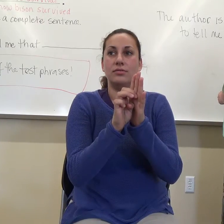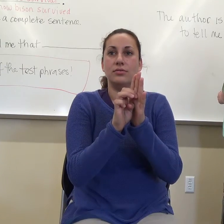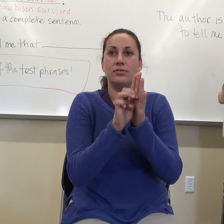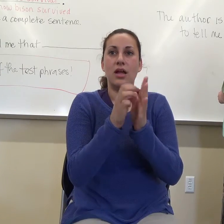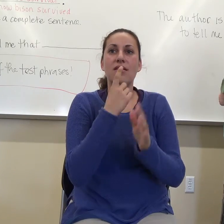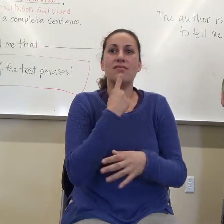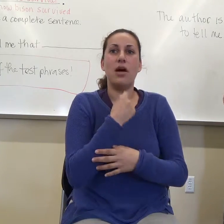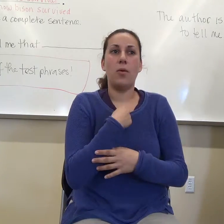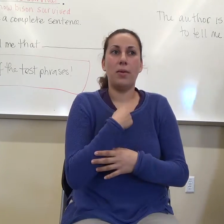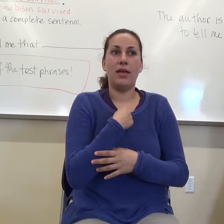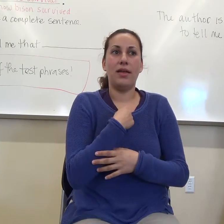that.